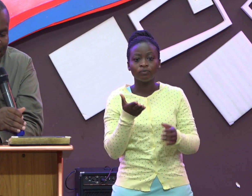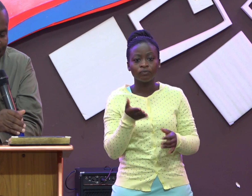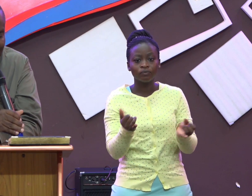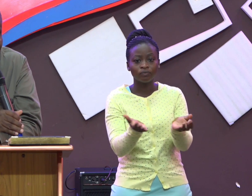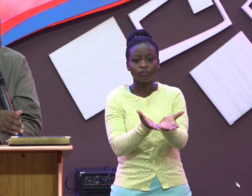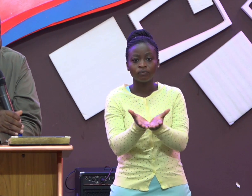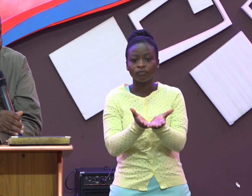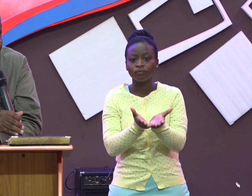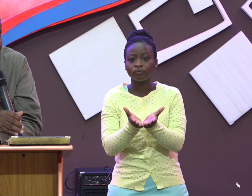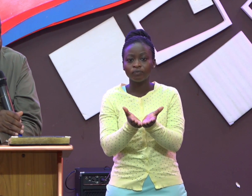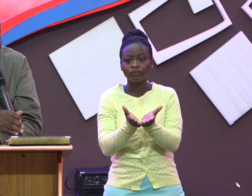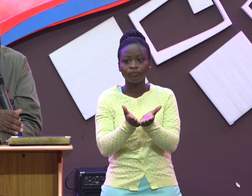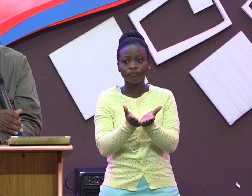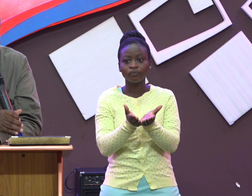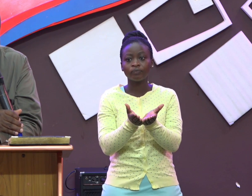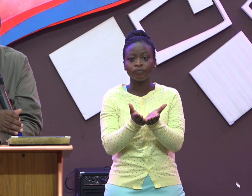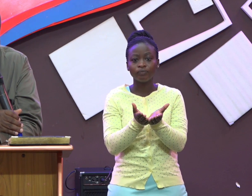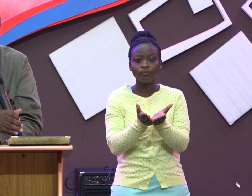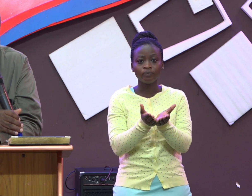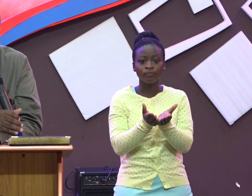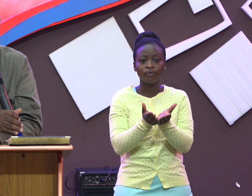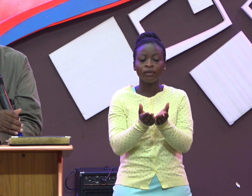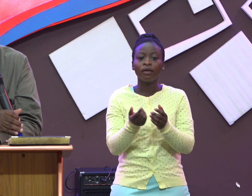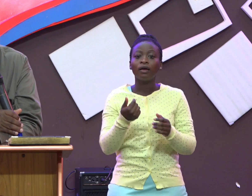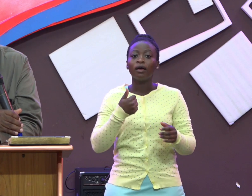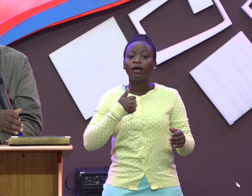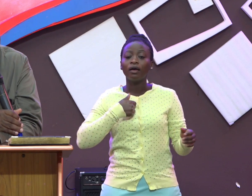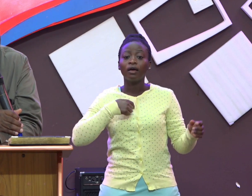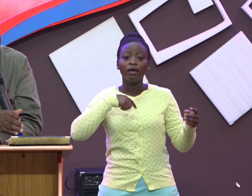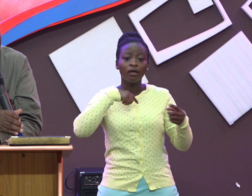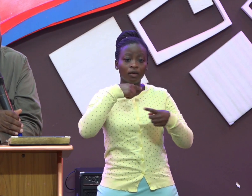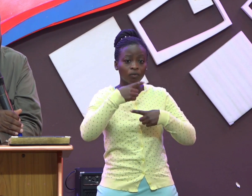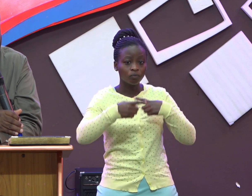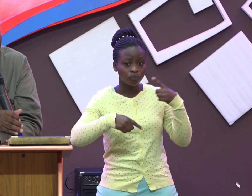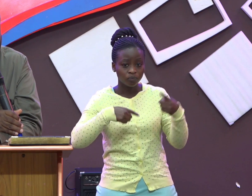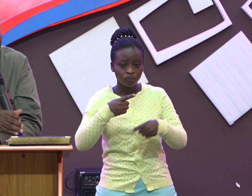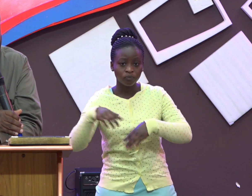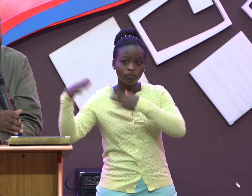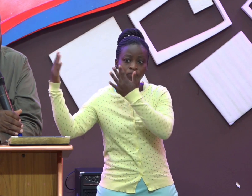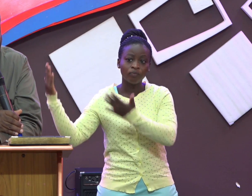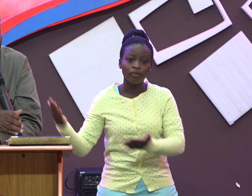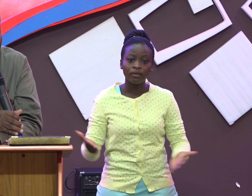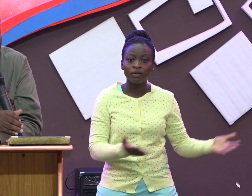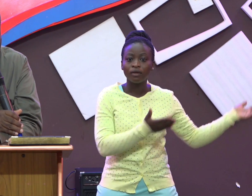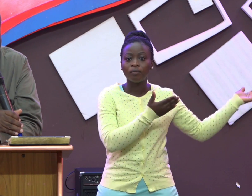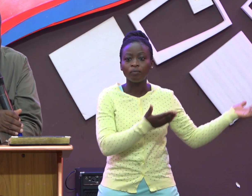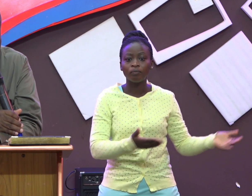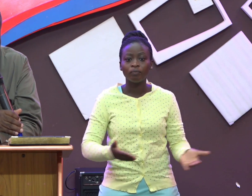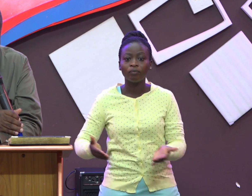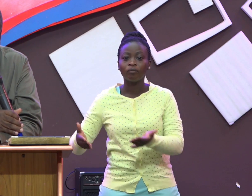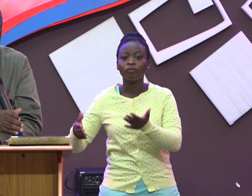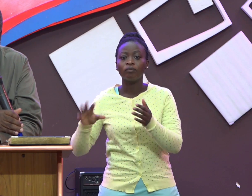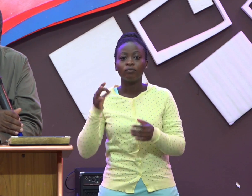be glorified. Nyongera okubaniriza mwenna abali ku radio. I continue to welcome you those over the radio.